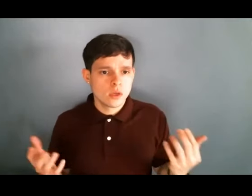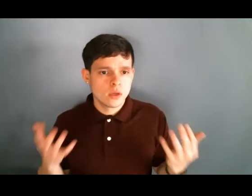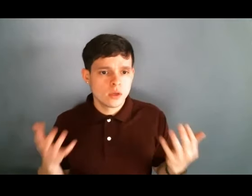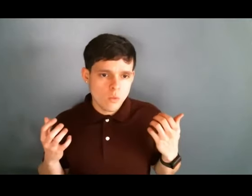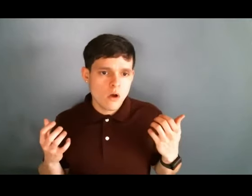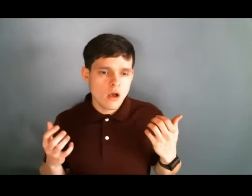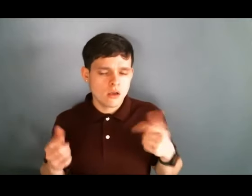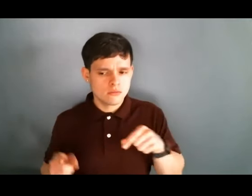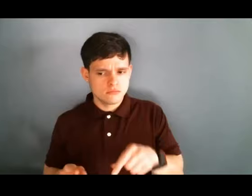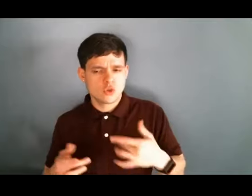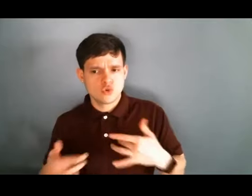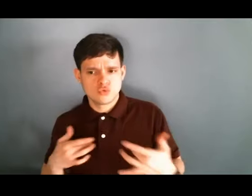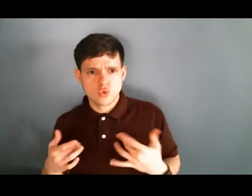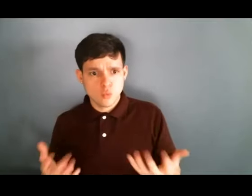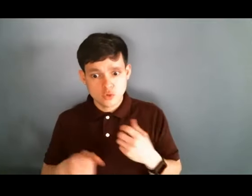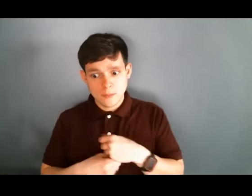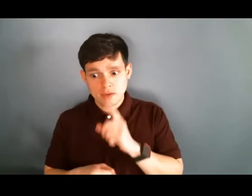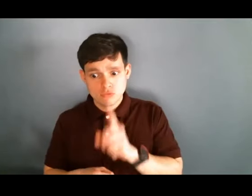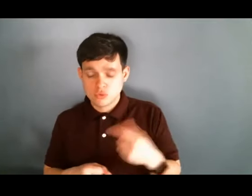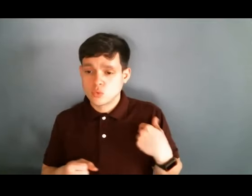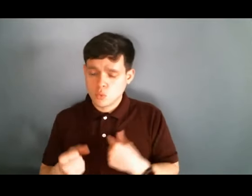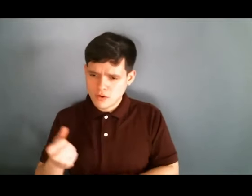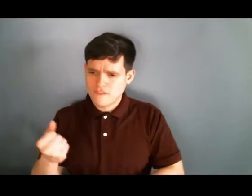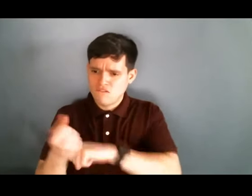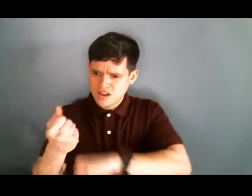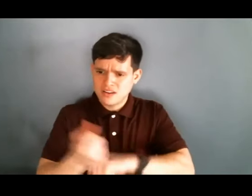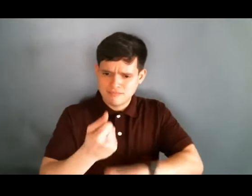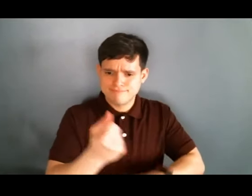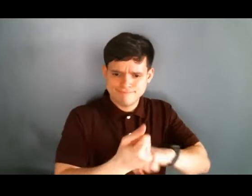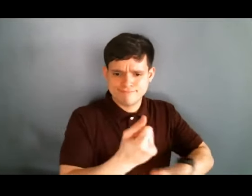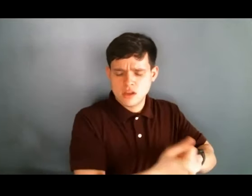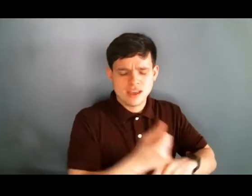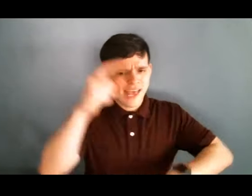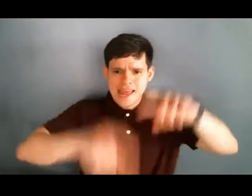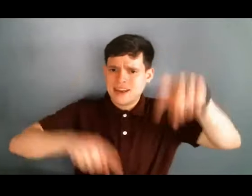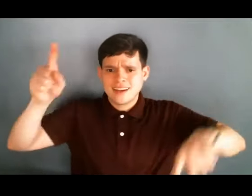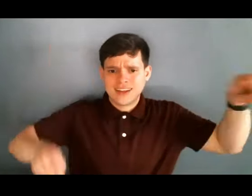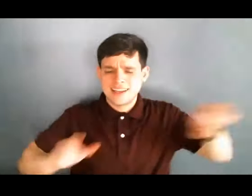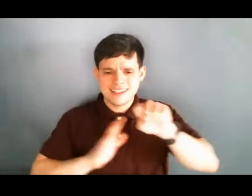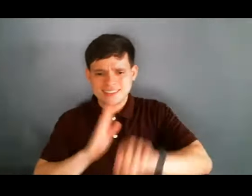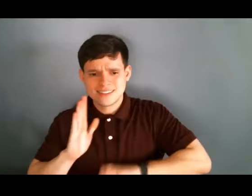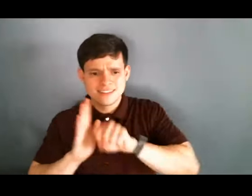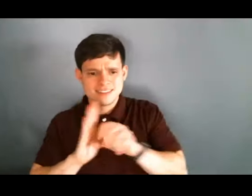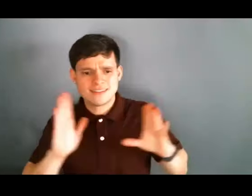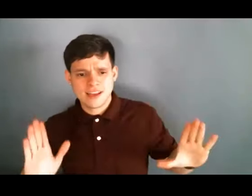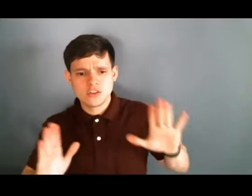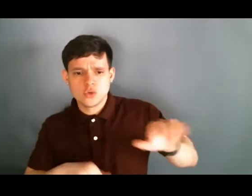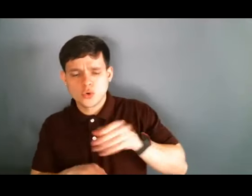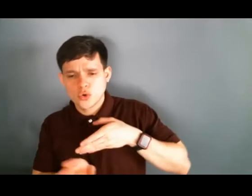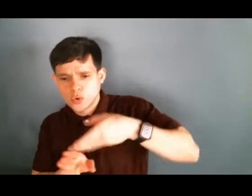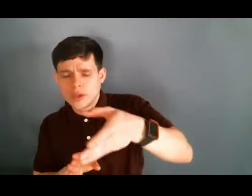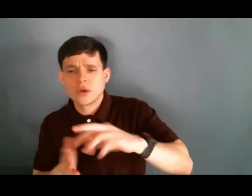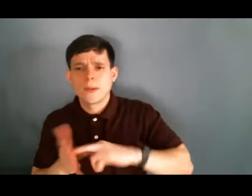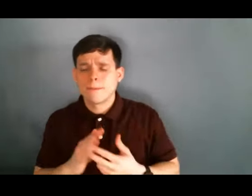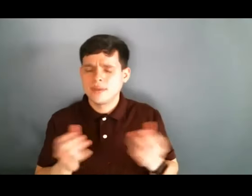this concern. We want to make sure that we're funding artists at every stages of their careers. This adds, I think, to the richness of the awardee